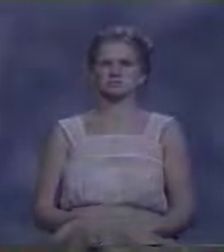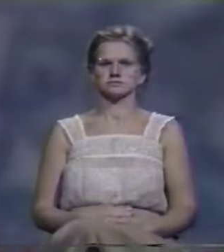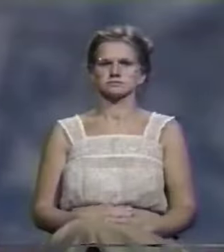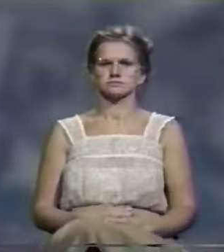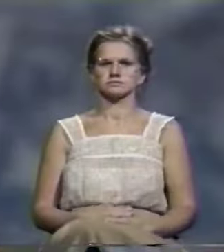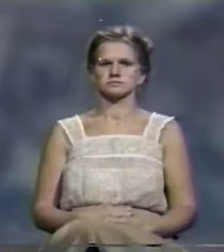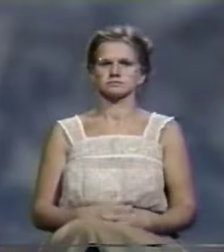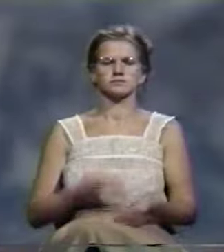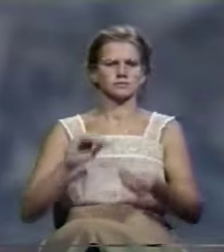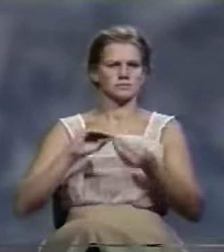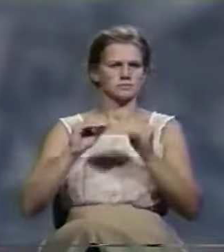Number.